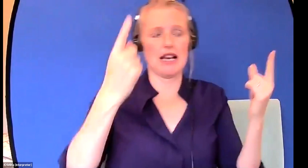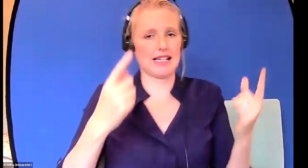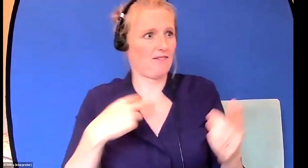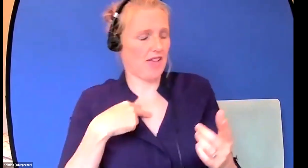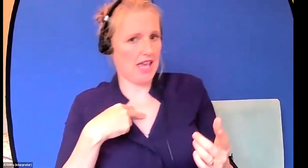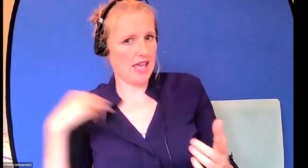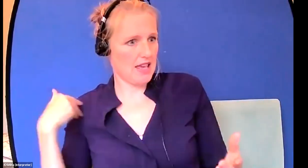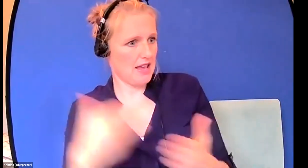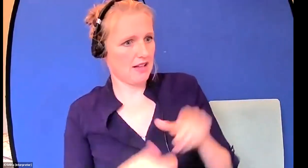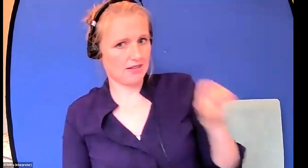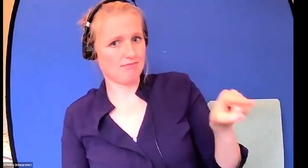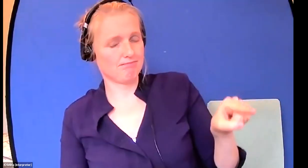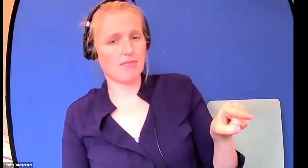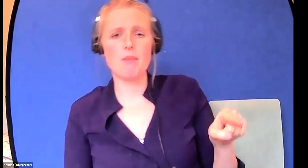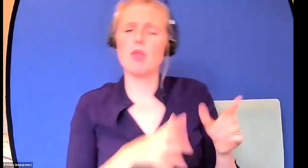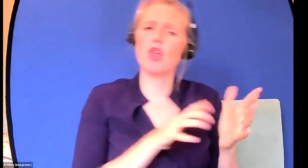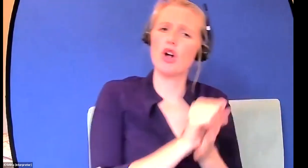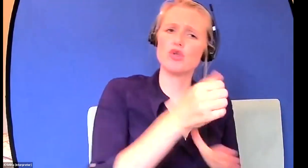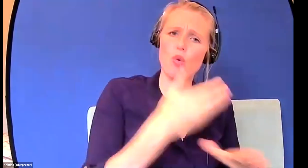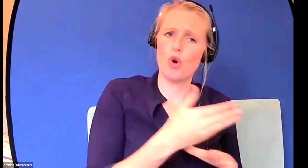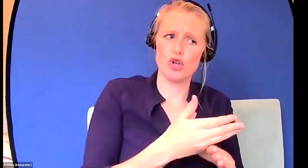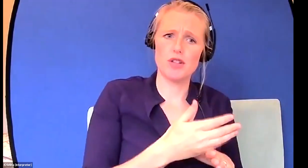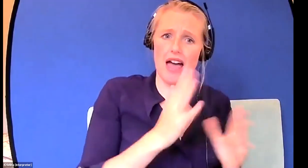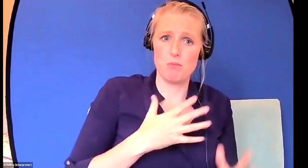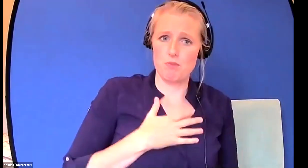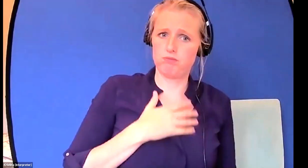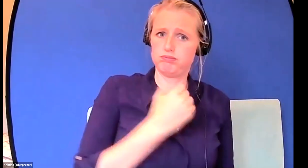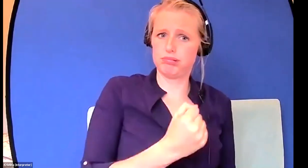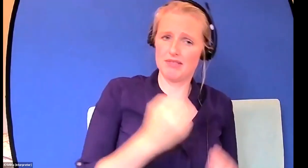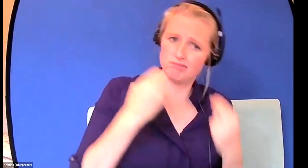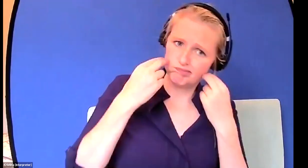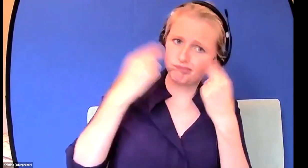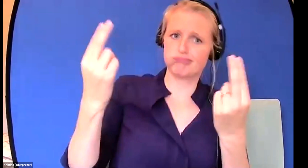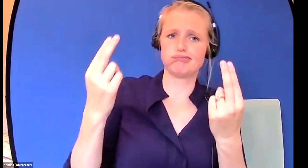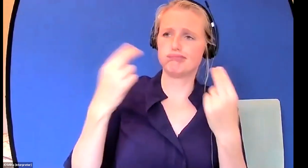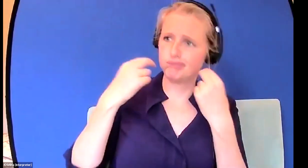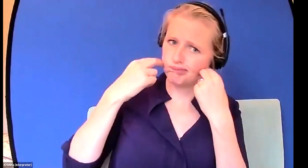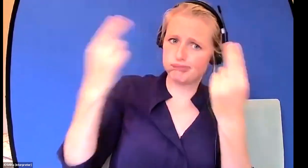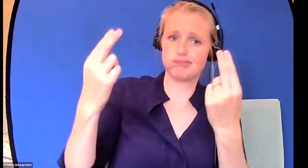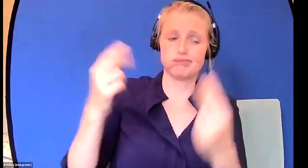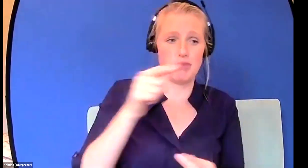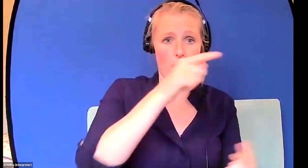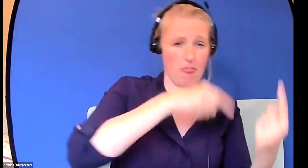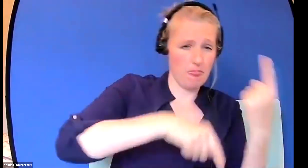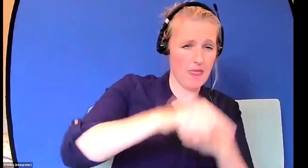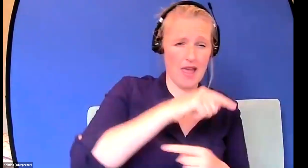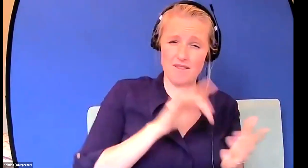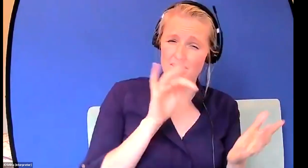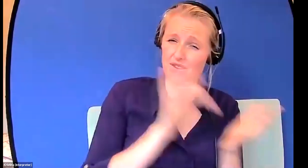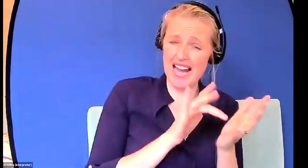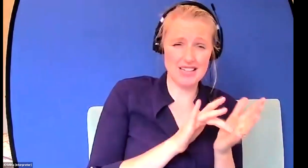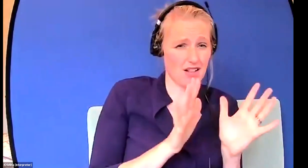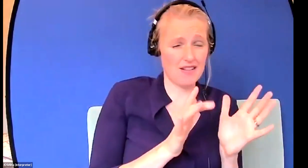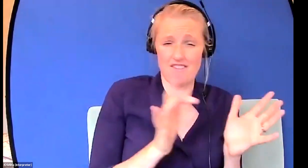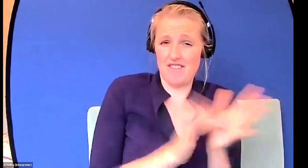But it's those cultural workers who are doing that, who are brave enough to sustain those critiques, who are going to be as vital as any others in helping us